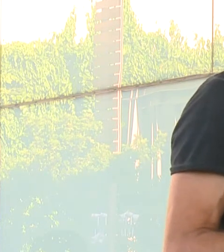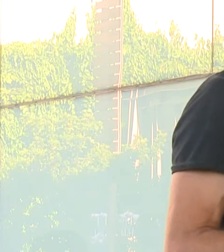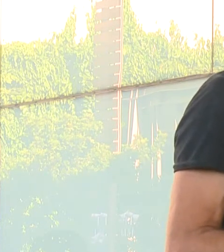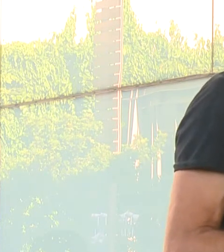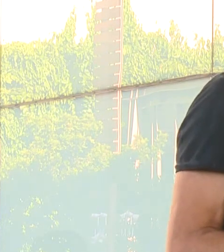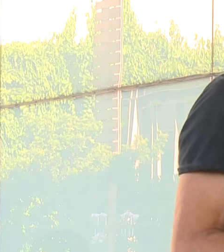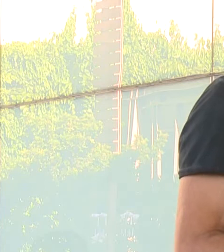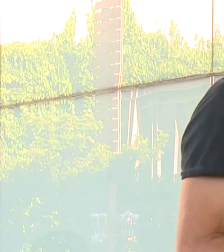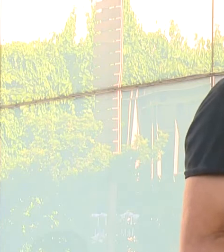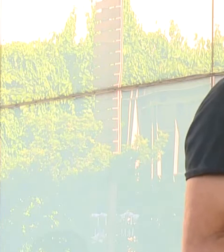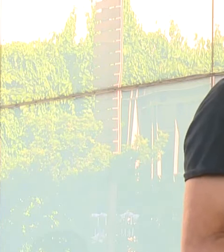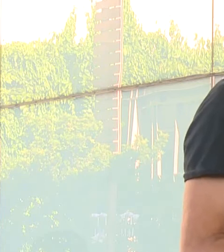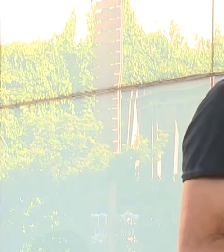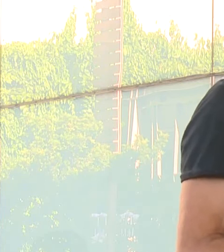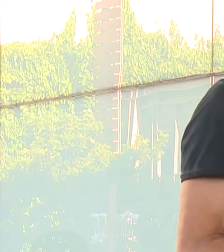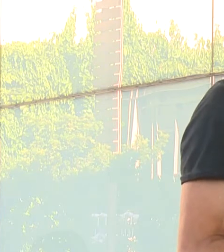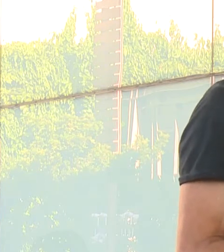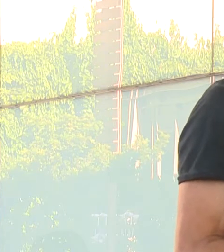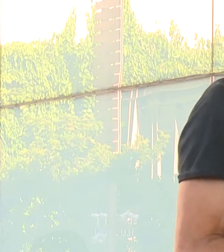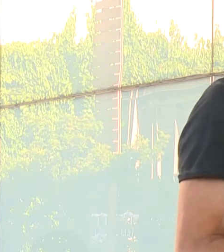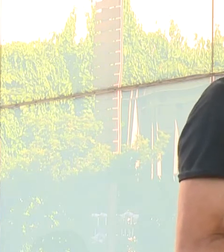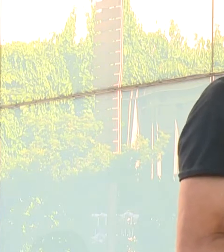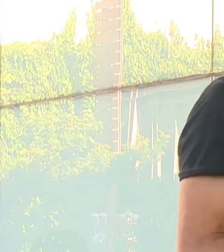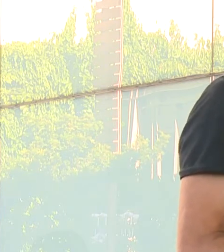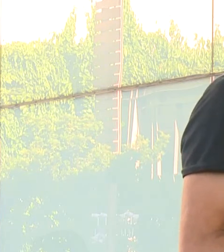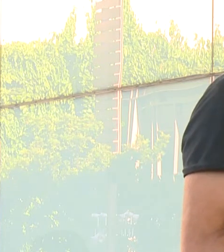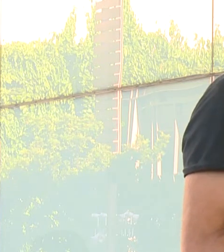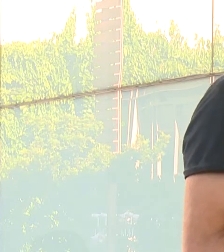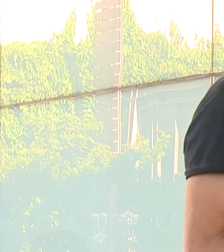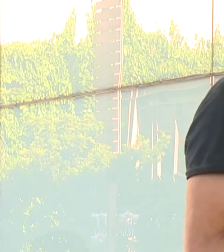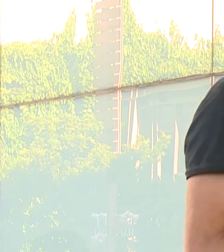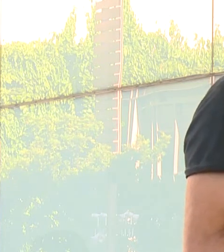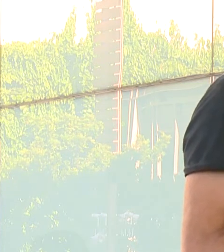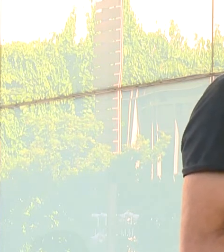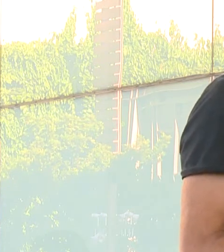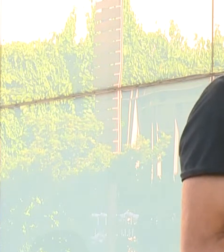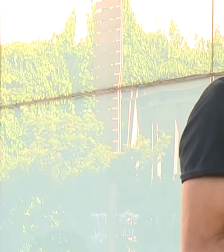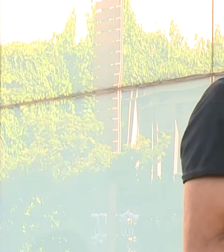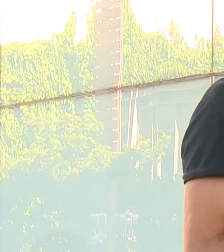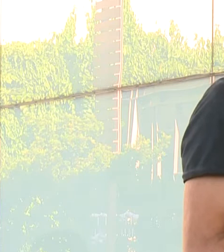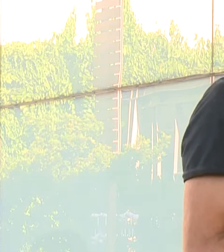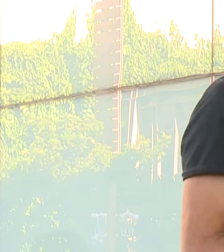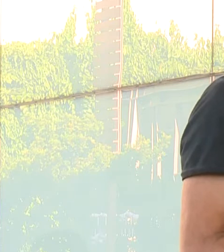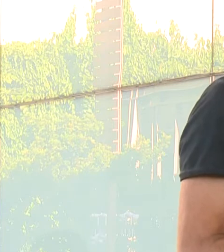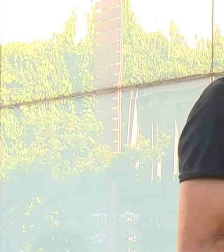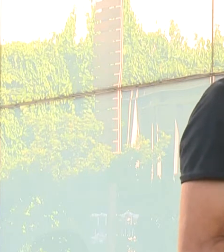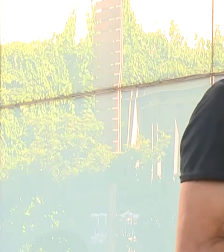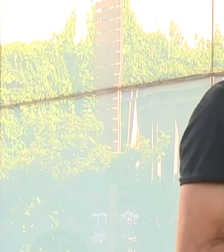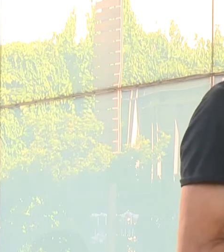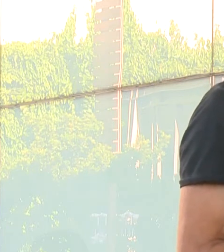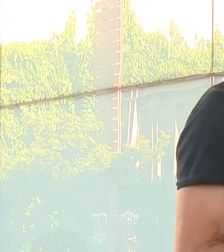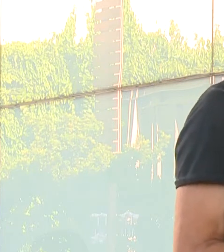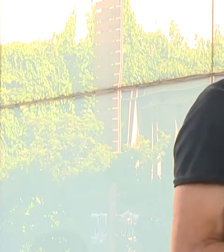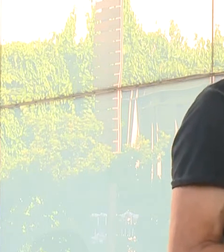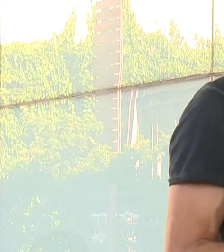painting. We were now employing researchers, concept illustrators, sculptors, leather workers, dedicated prop makers in our own